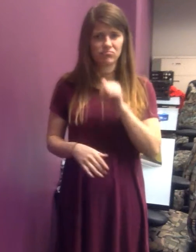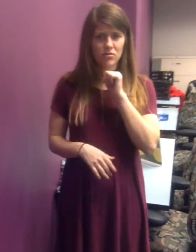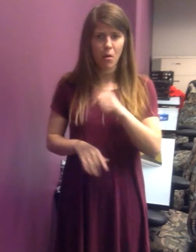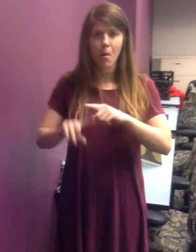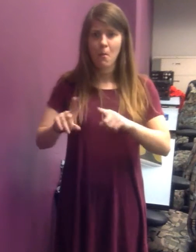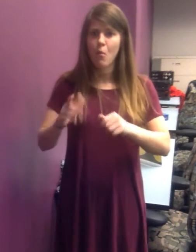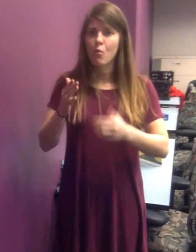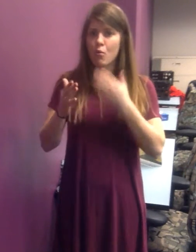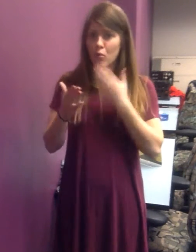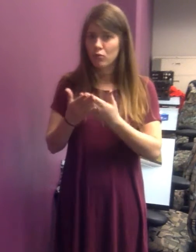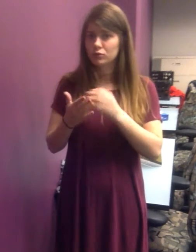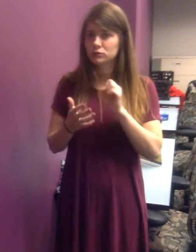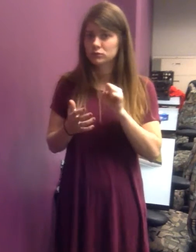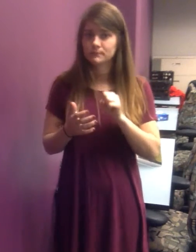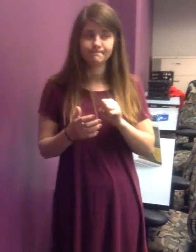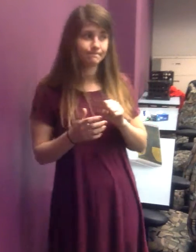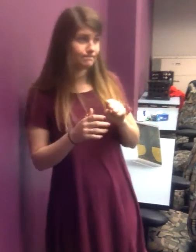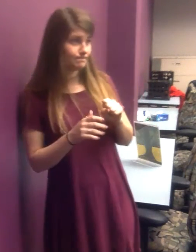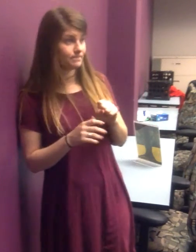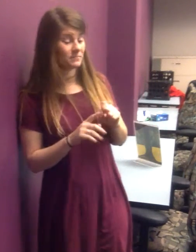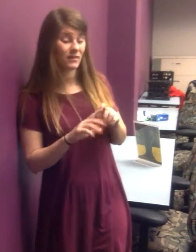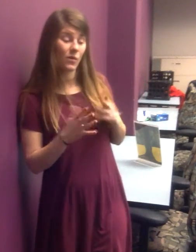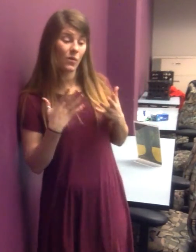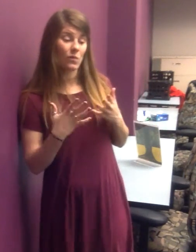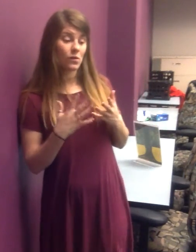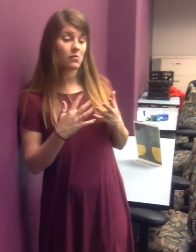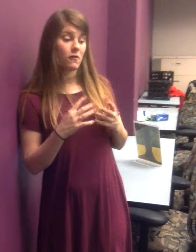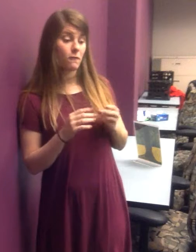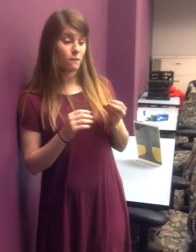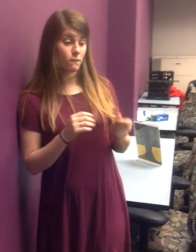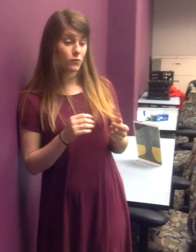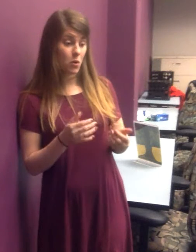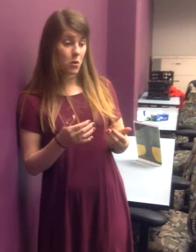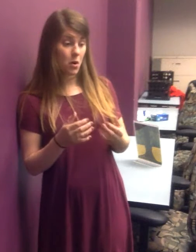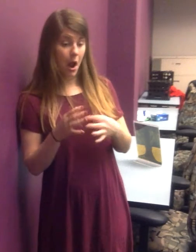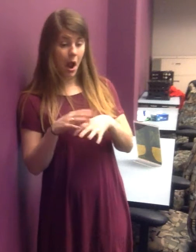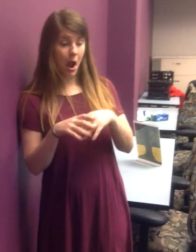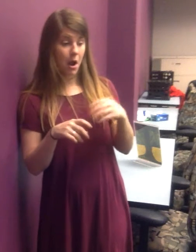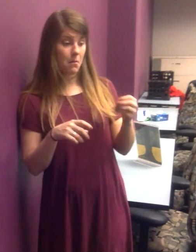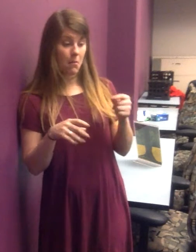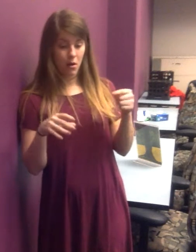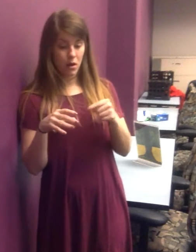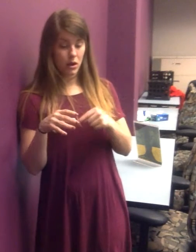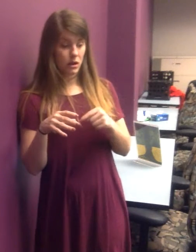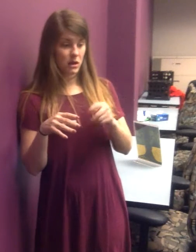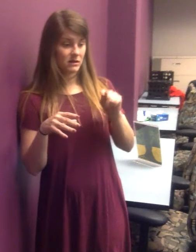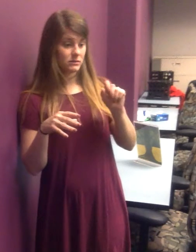industry. The explicit goal that was written down as part of this campaign was, let's create doubt, create a sense of a